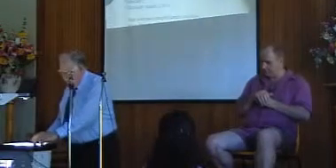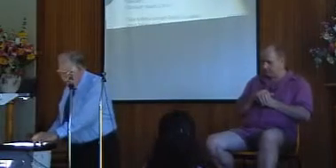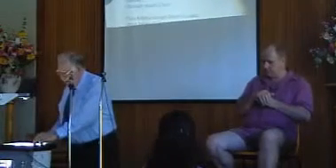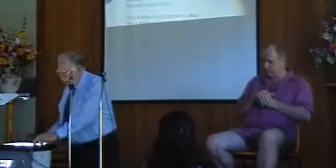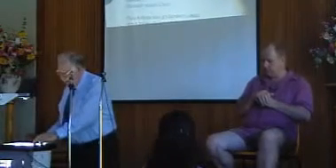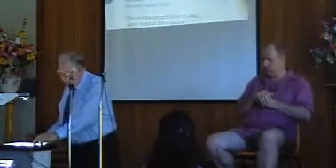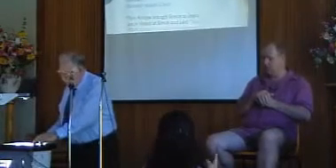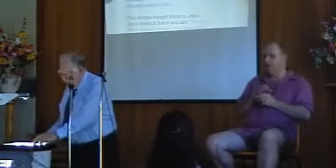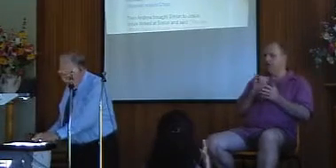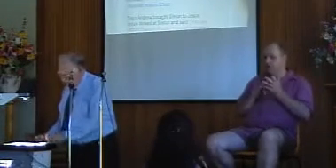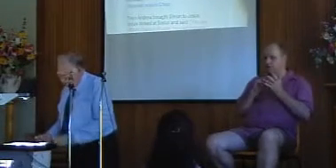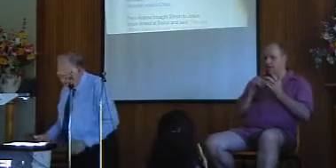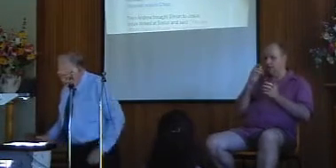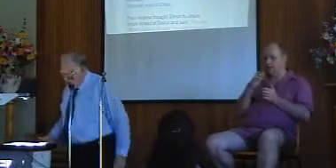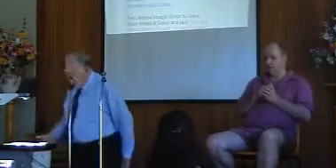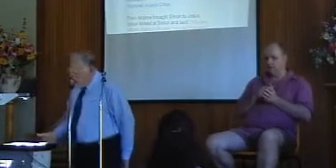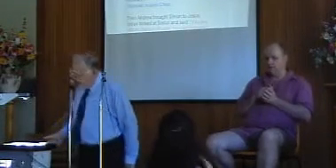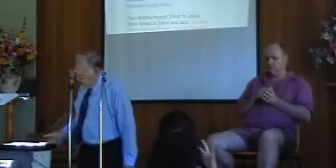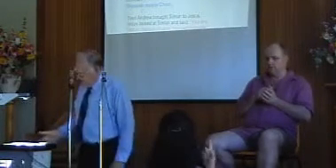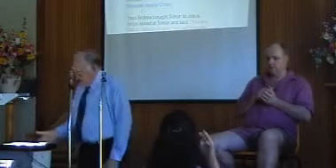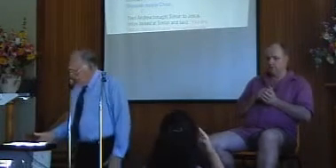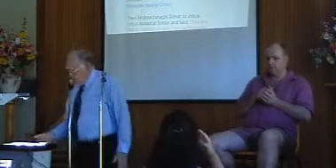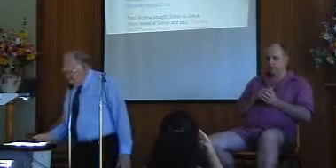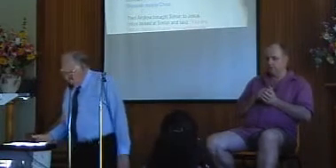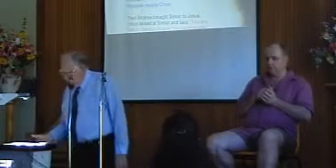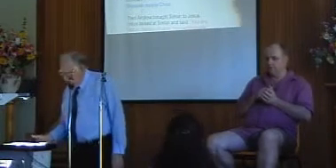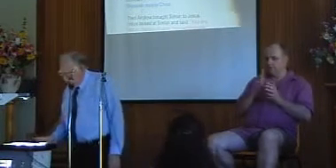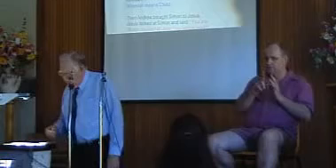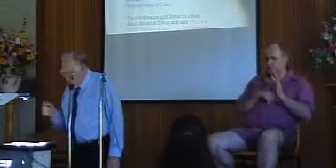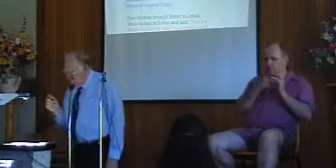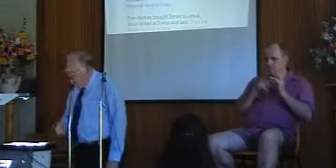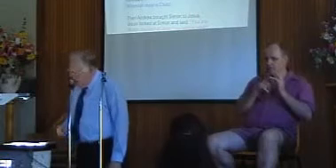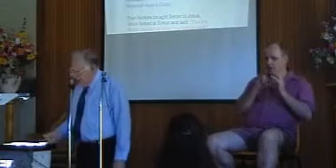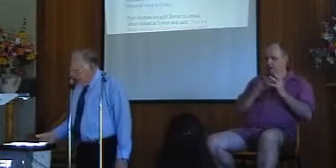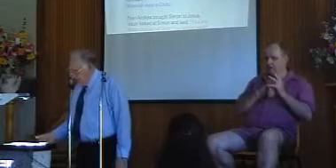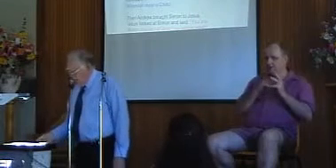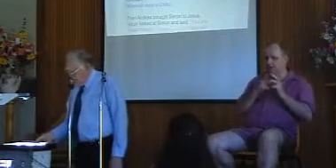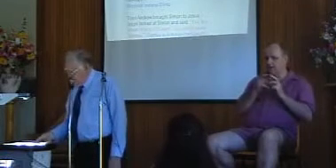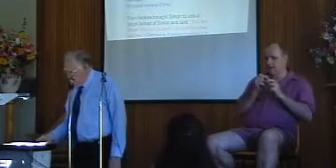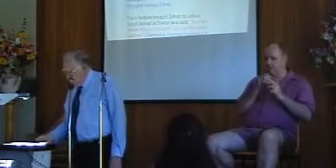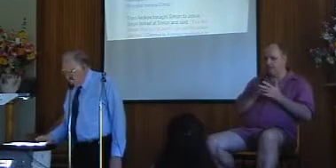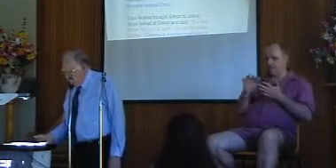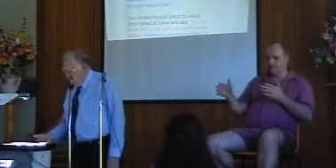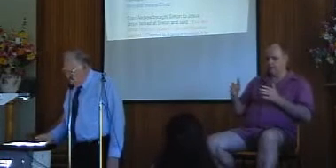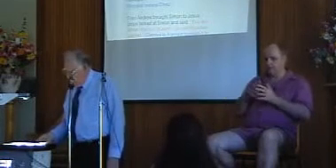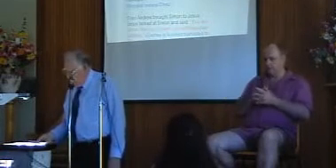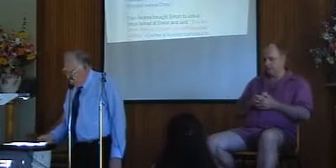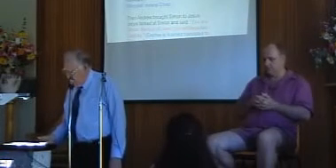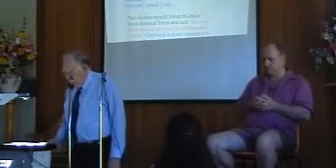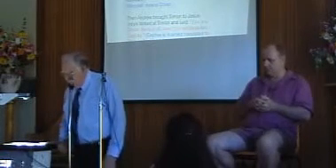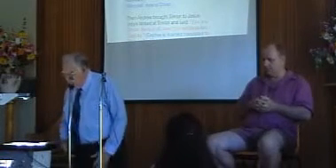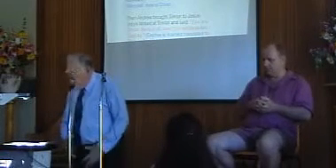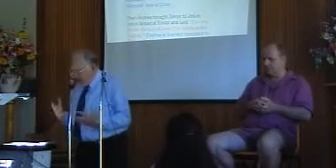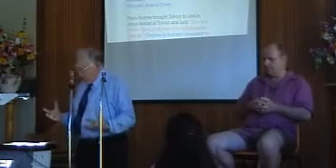much. Then Andrew brought Simon to Jesus, and Jesus looked at Simon and said, "You are Simon, the son of John. You will